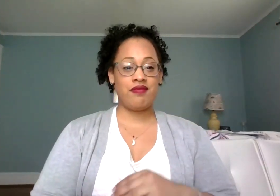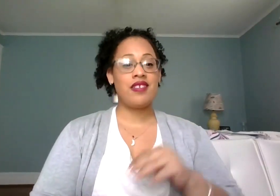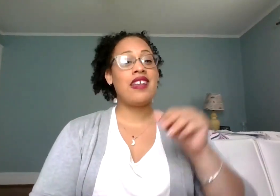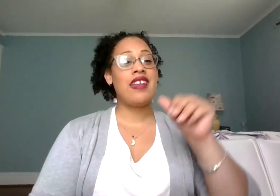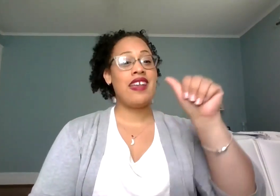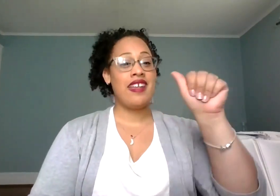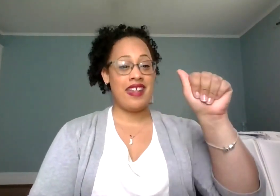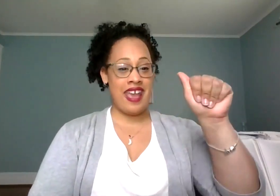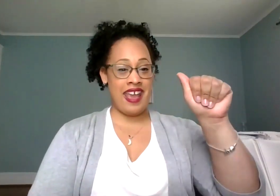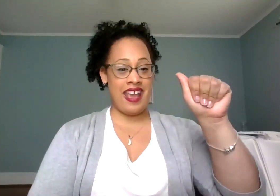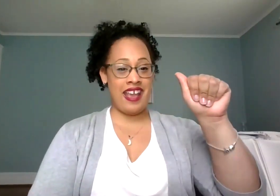A.